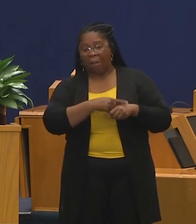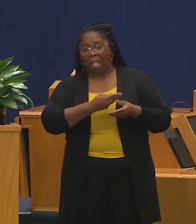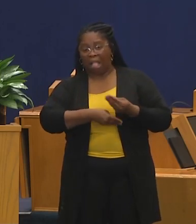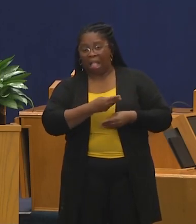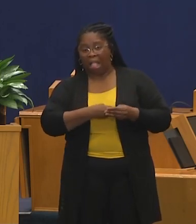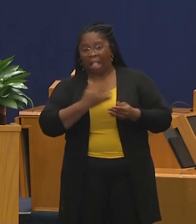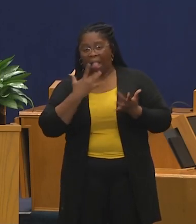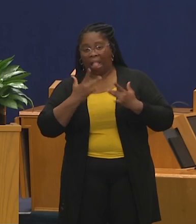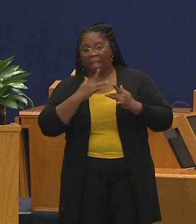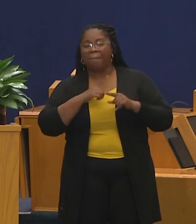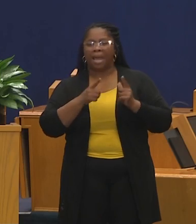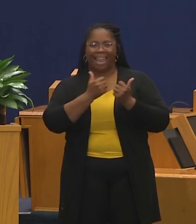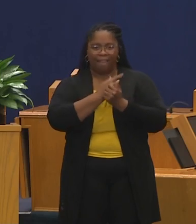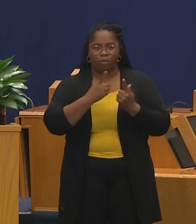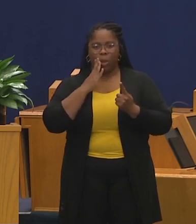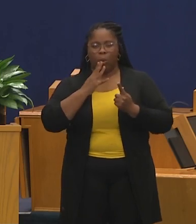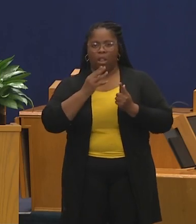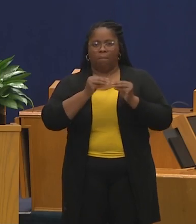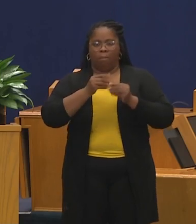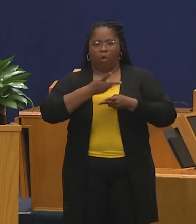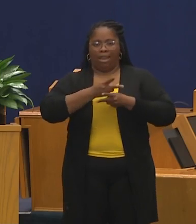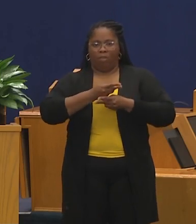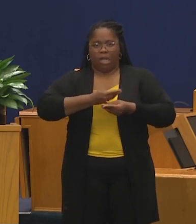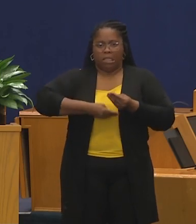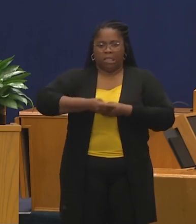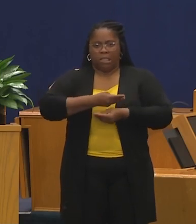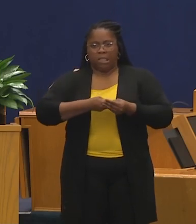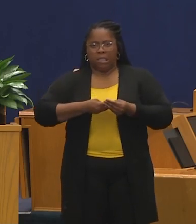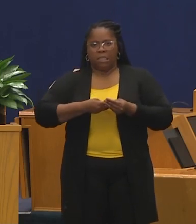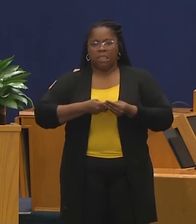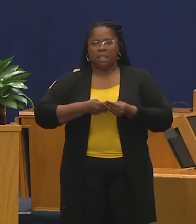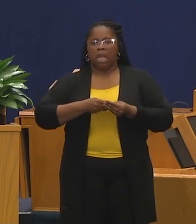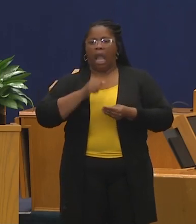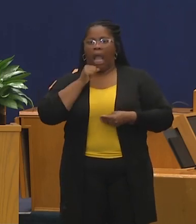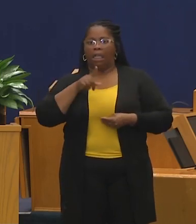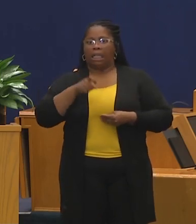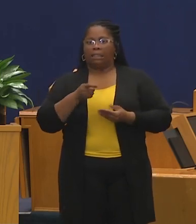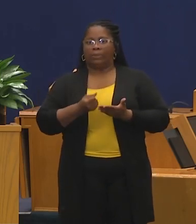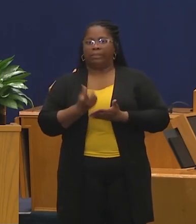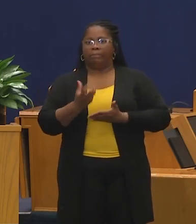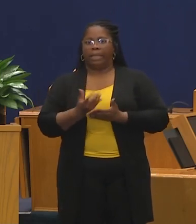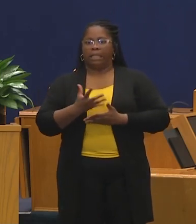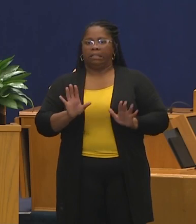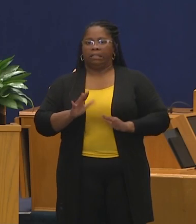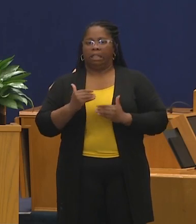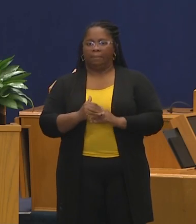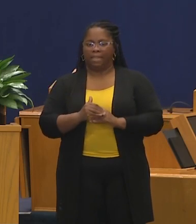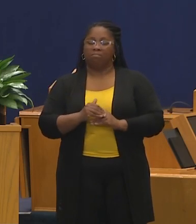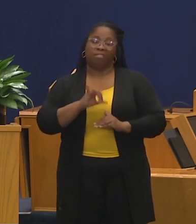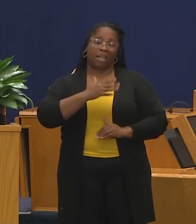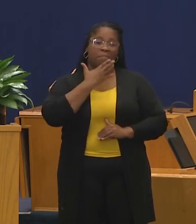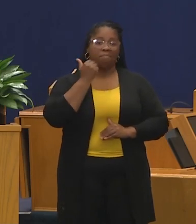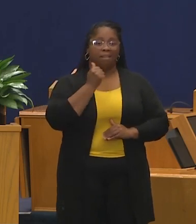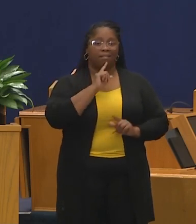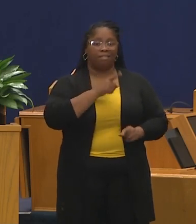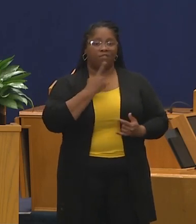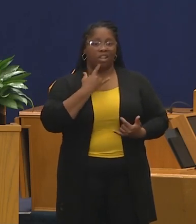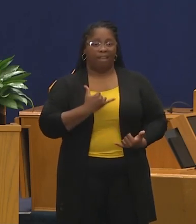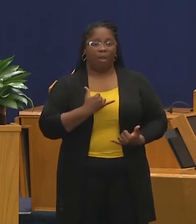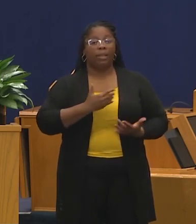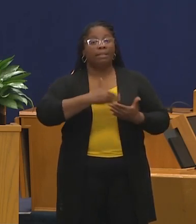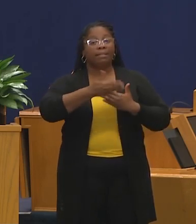our budgets now and being very careful about any unnecessary expenditures. So that's the best I could give you now. Next